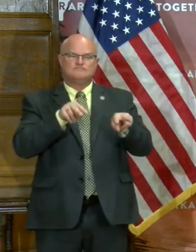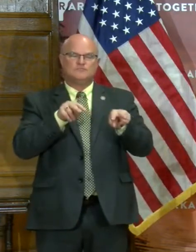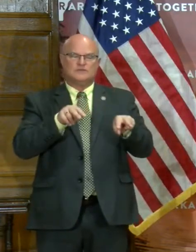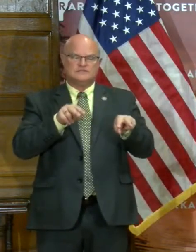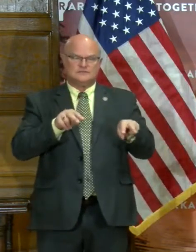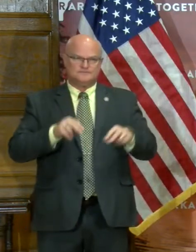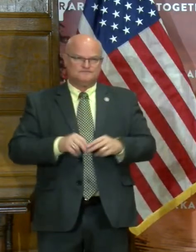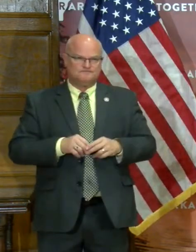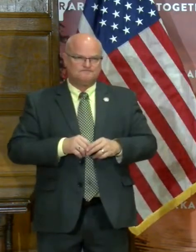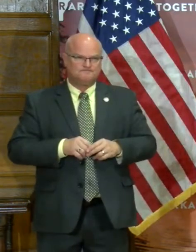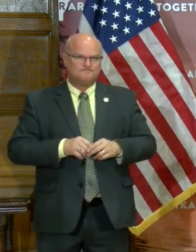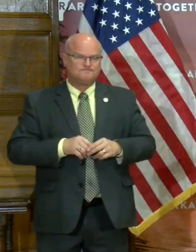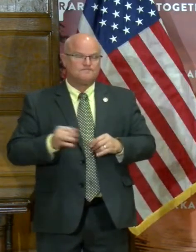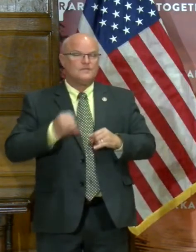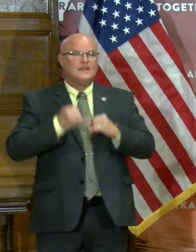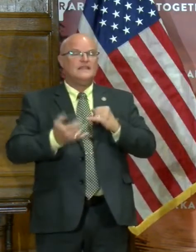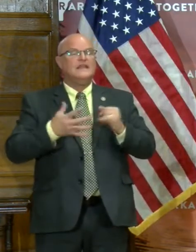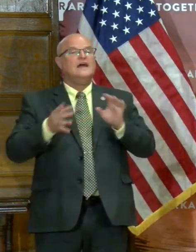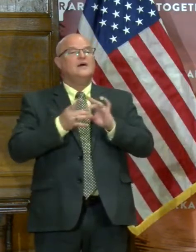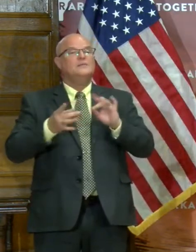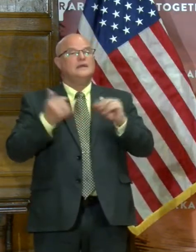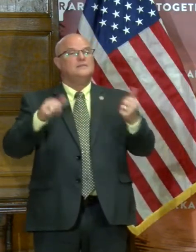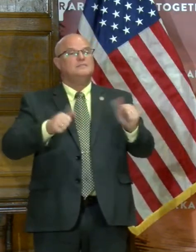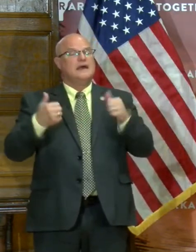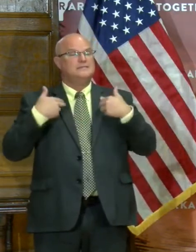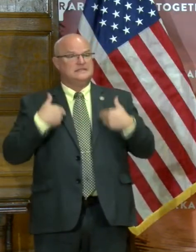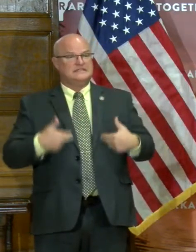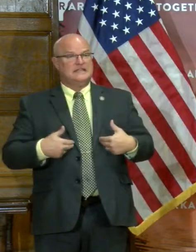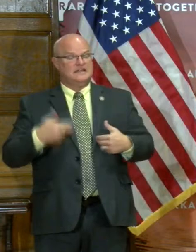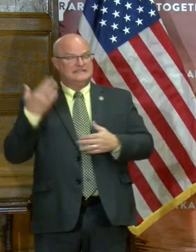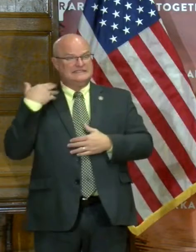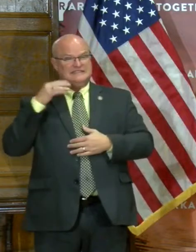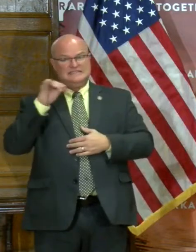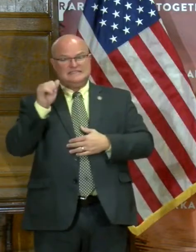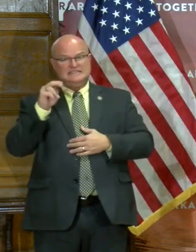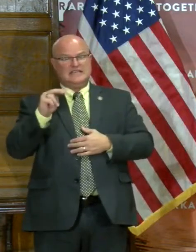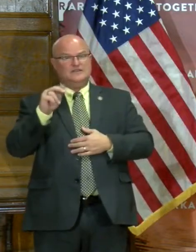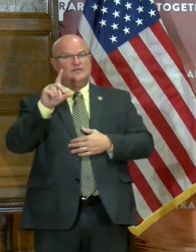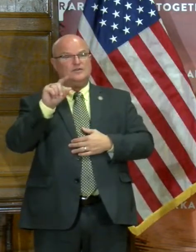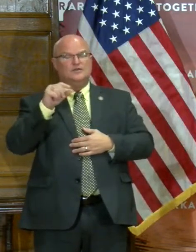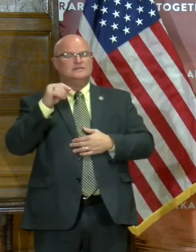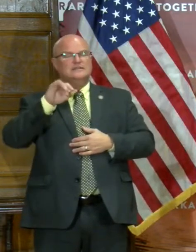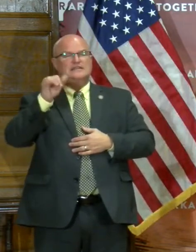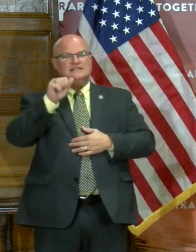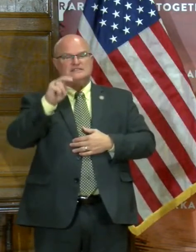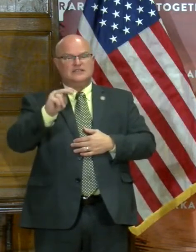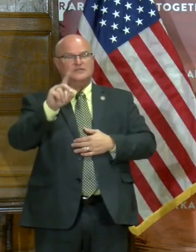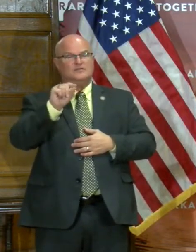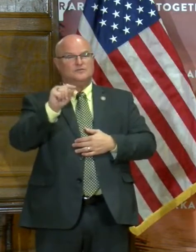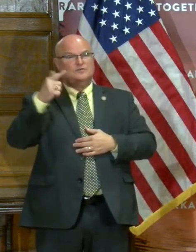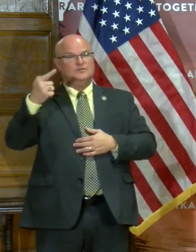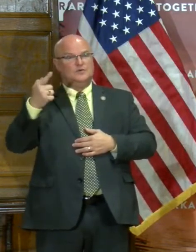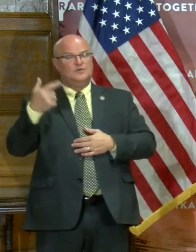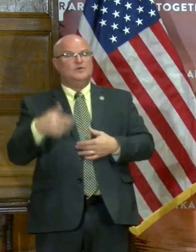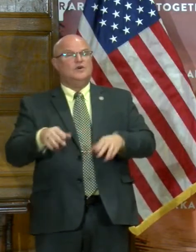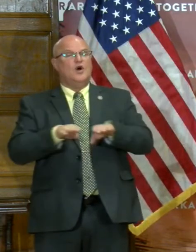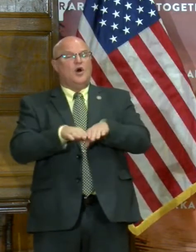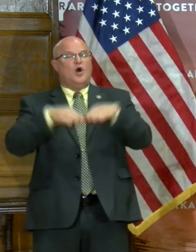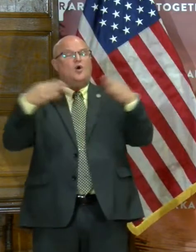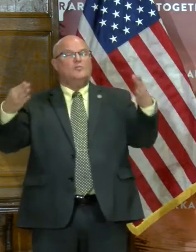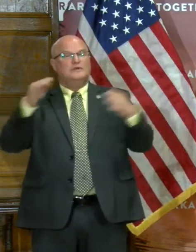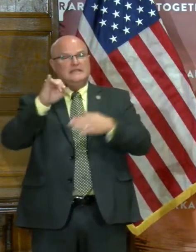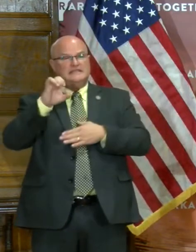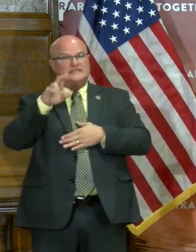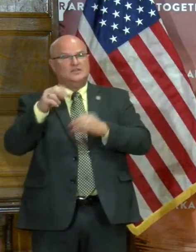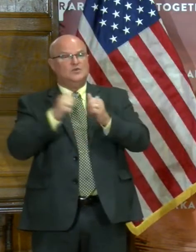care of. The last thing I would mention is Baptist Health in January of 2021 will be opening an additional critical care unit